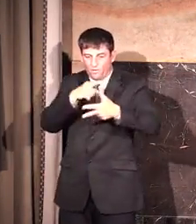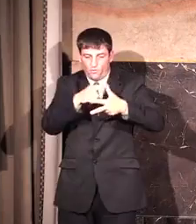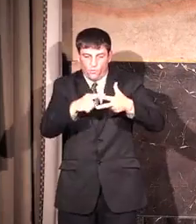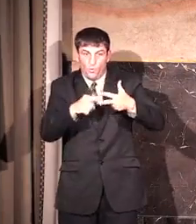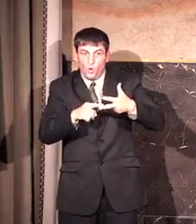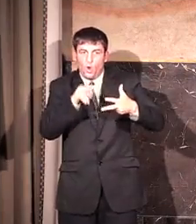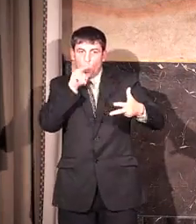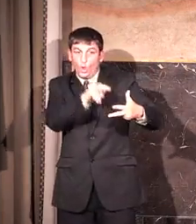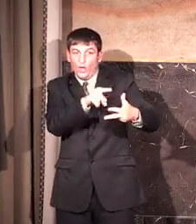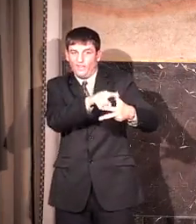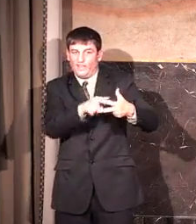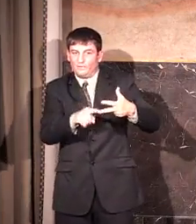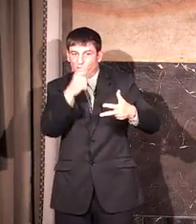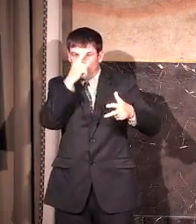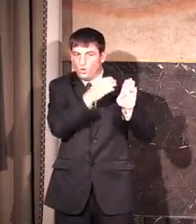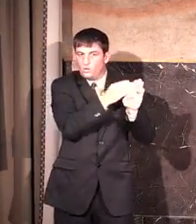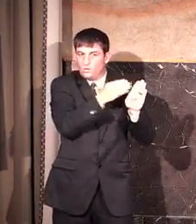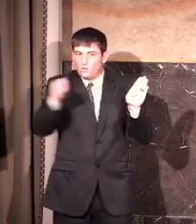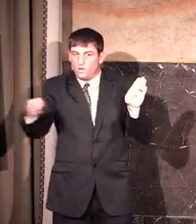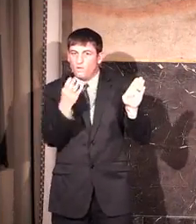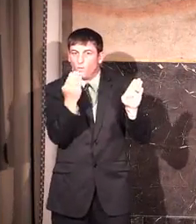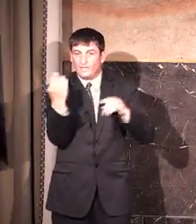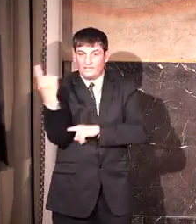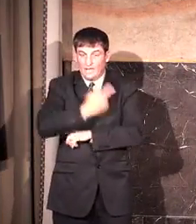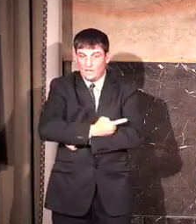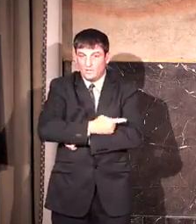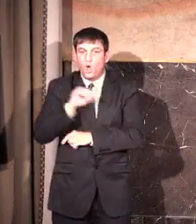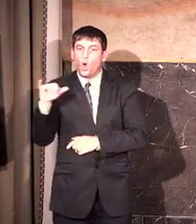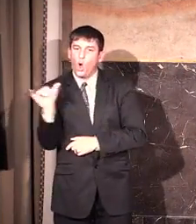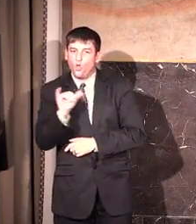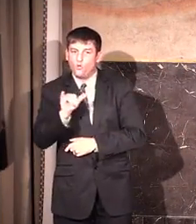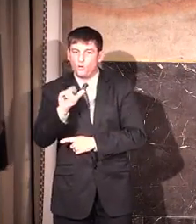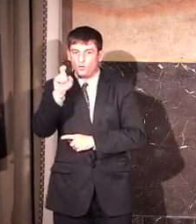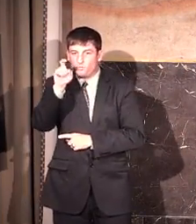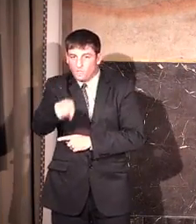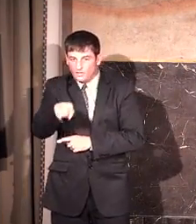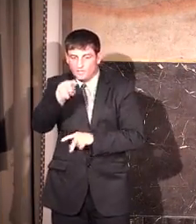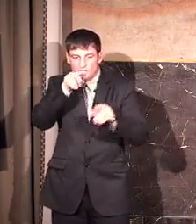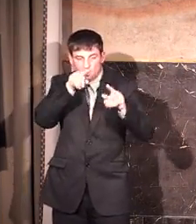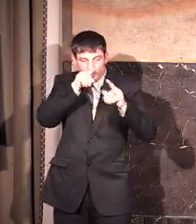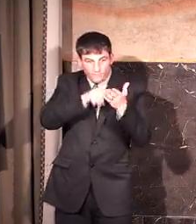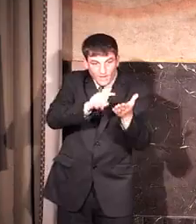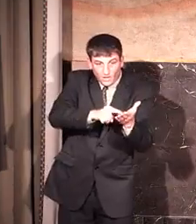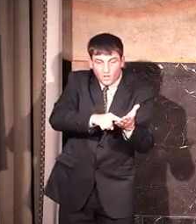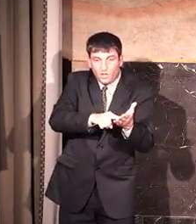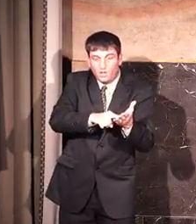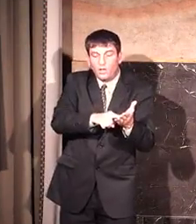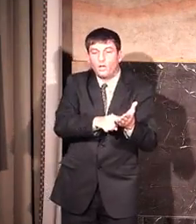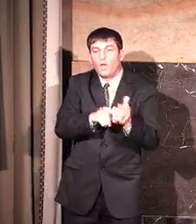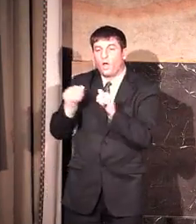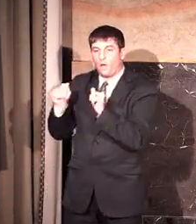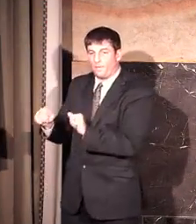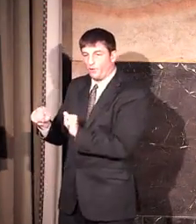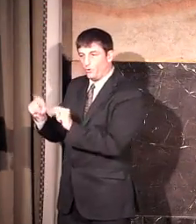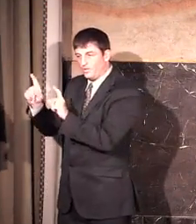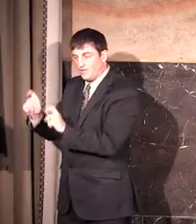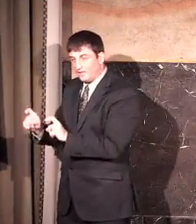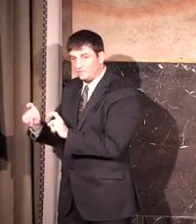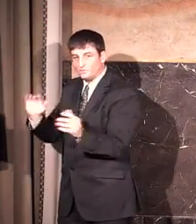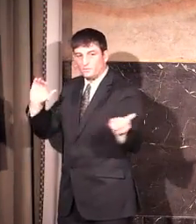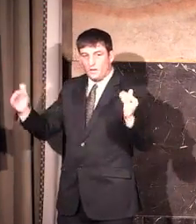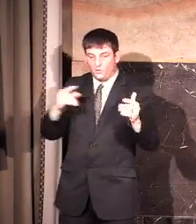14-day period, but you also have to evaluate where you are on those criteria with your ability to test and do the contact tracing.